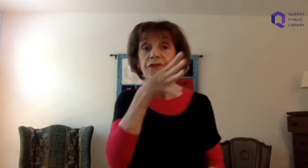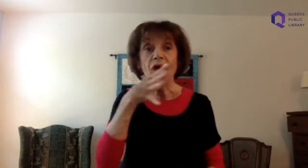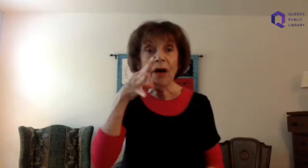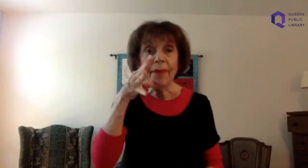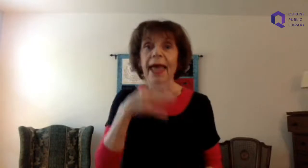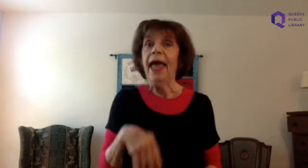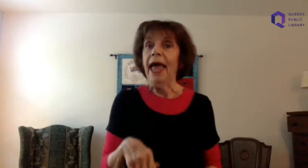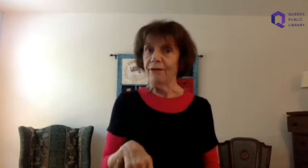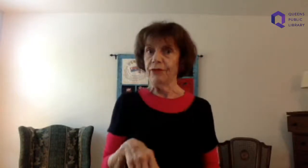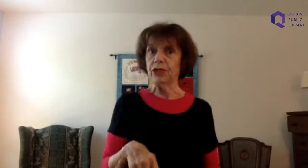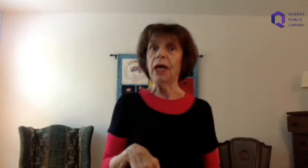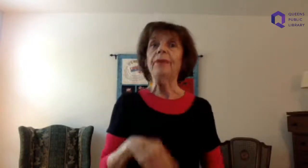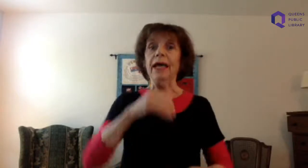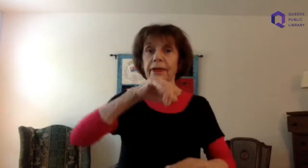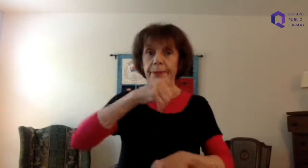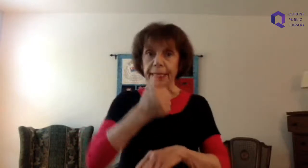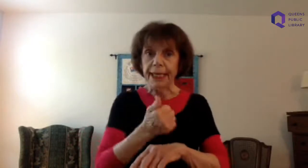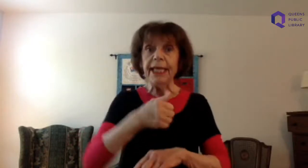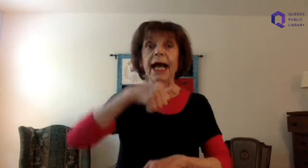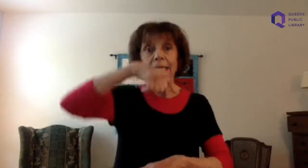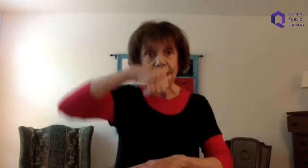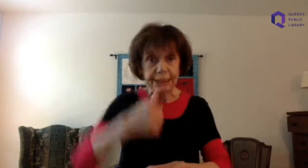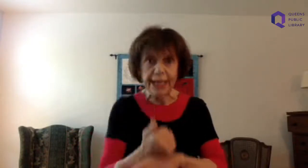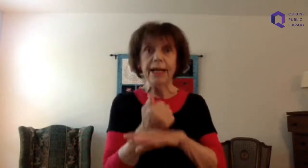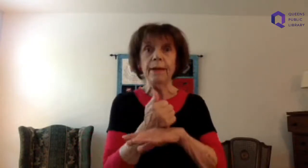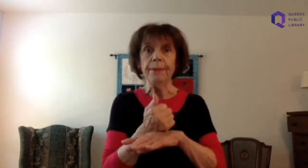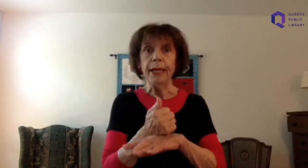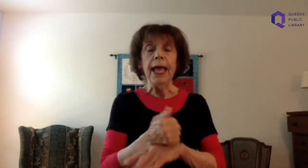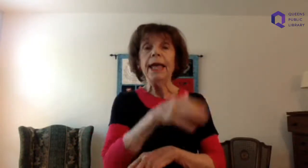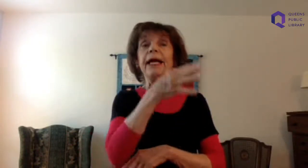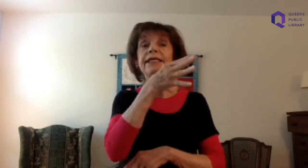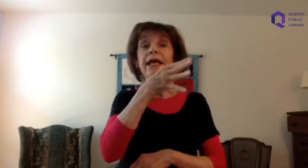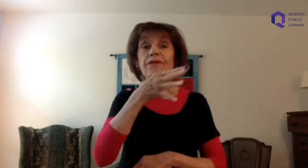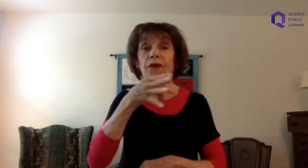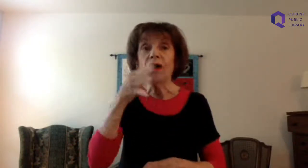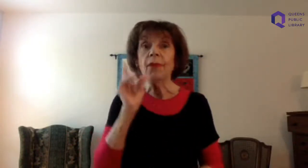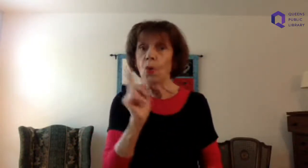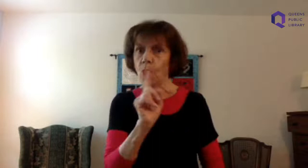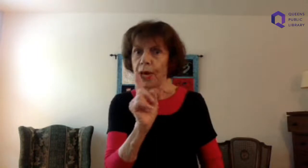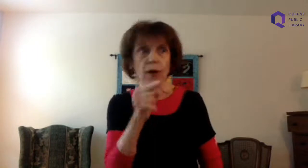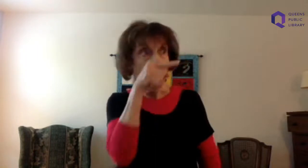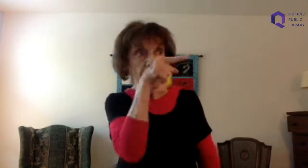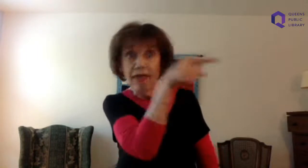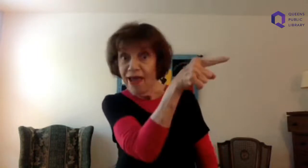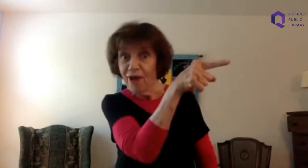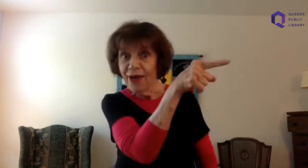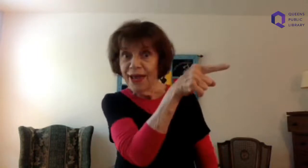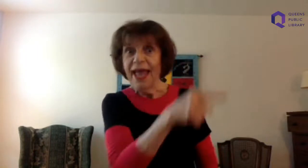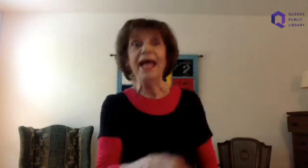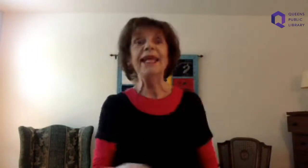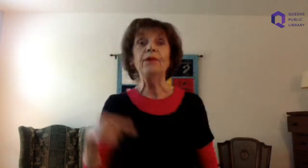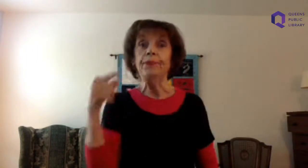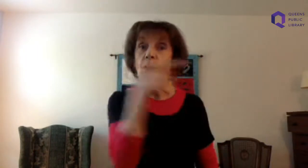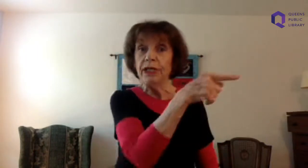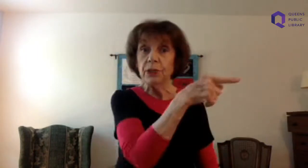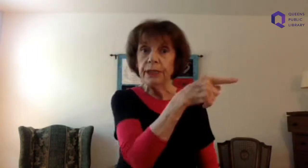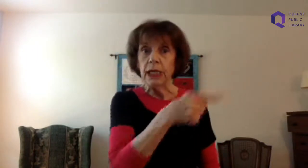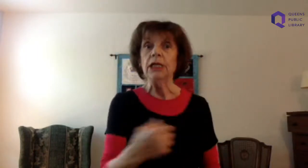farm, every time in the beginning, I'd set it up and I'd say farm, where? There. And I would point to it.